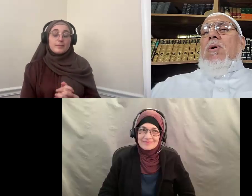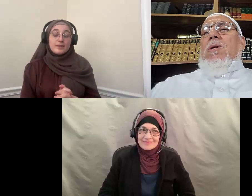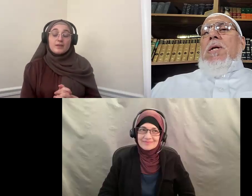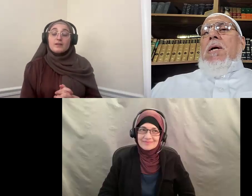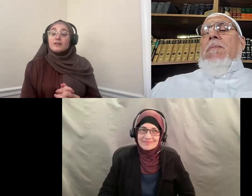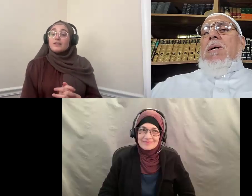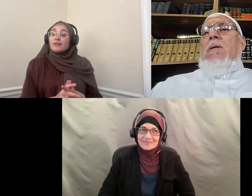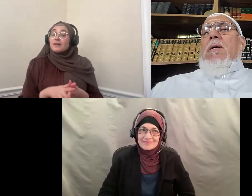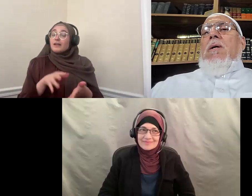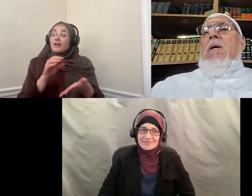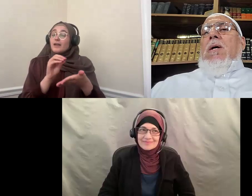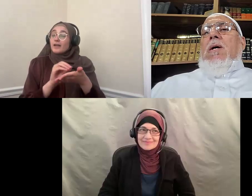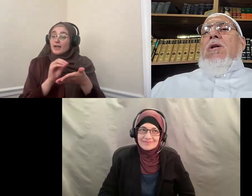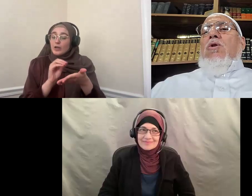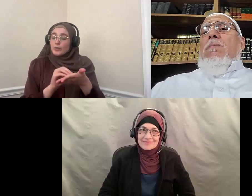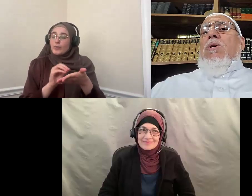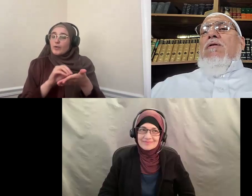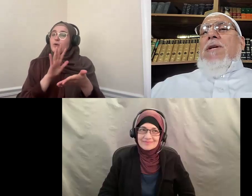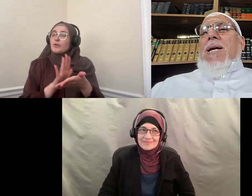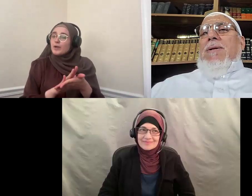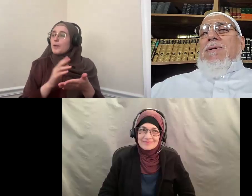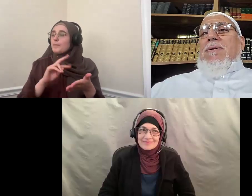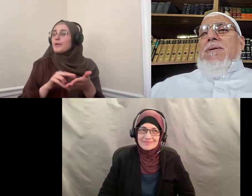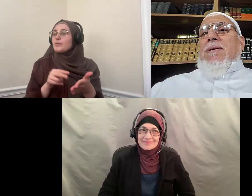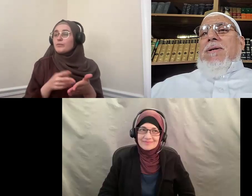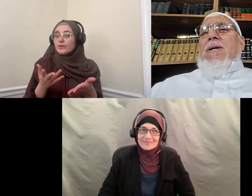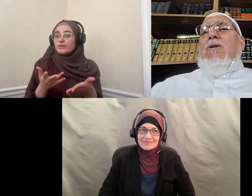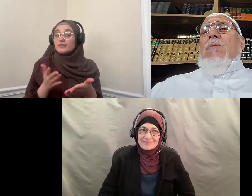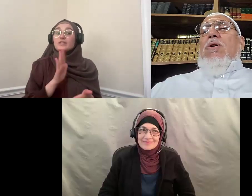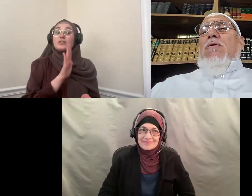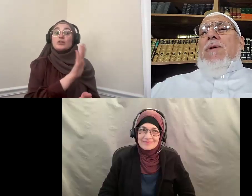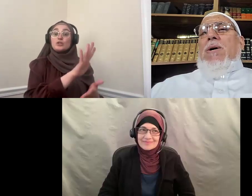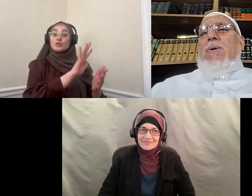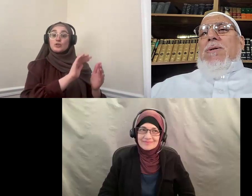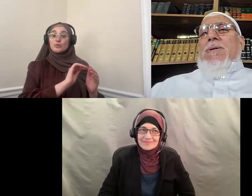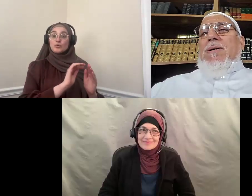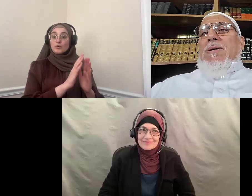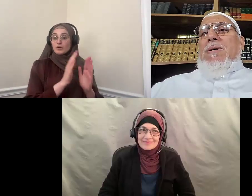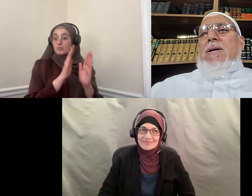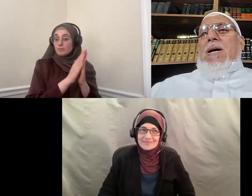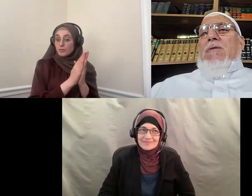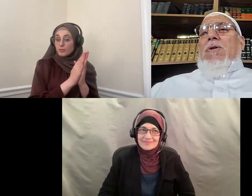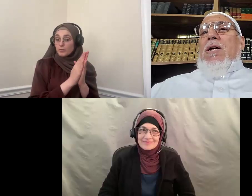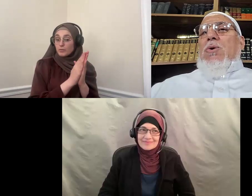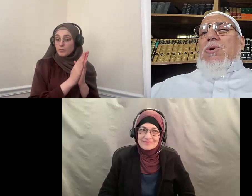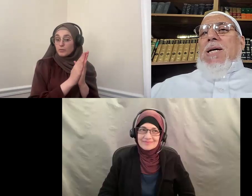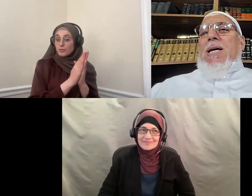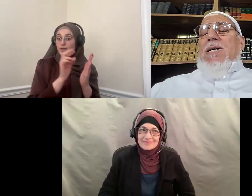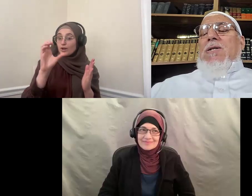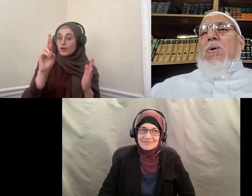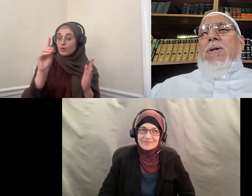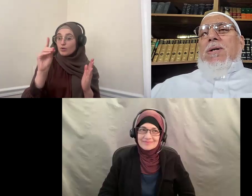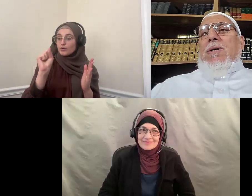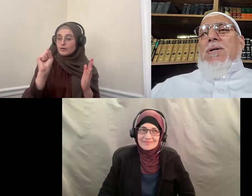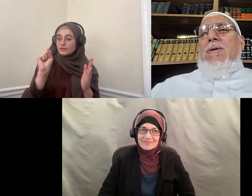And recorded here means in your book of deeds, in your book of records. Everything you say